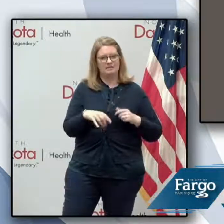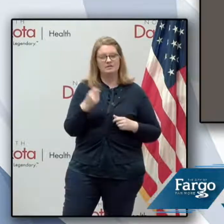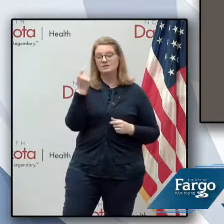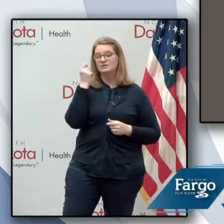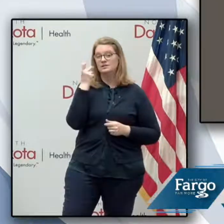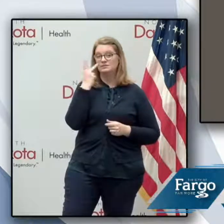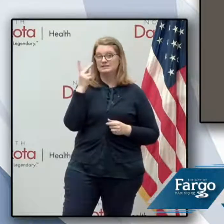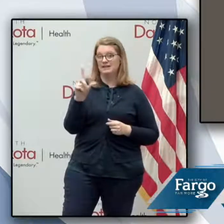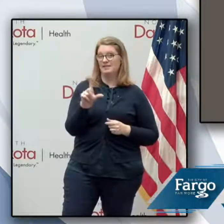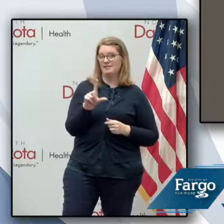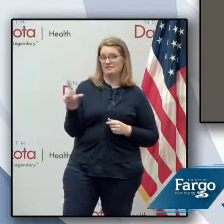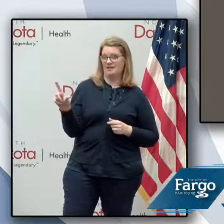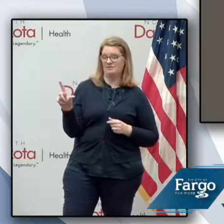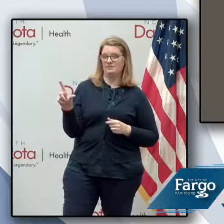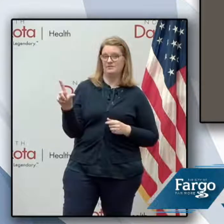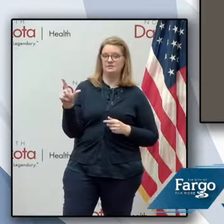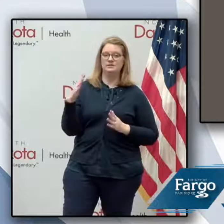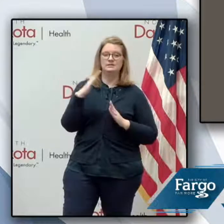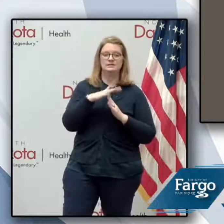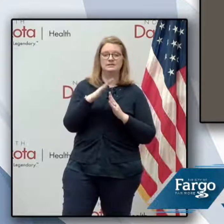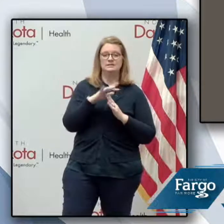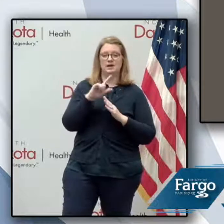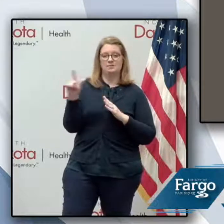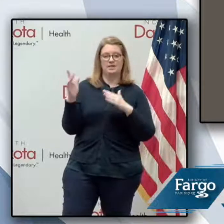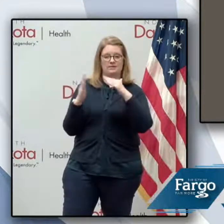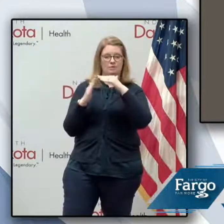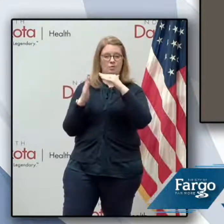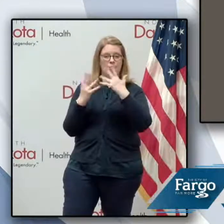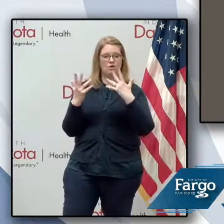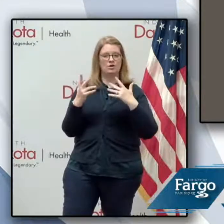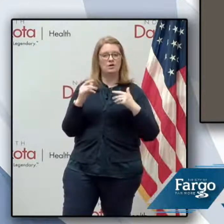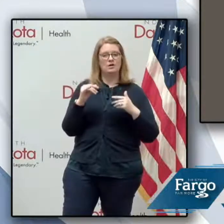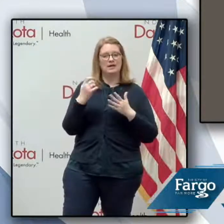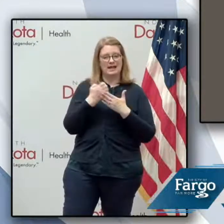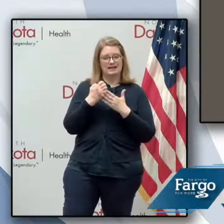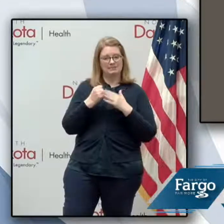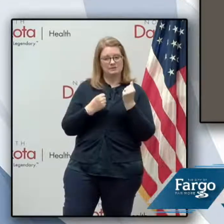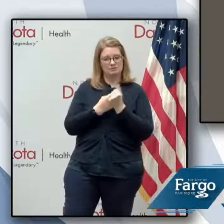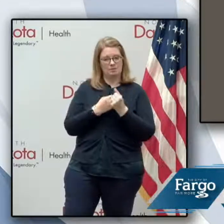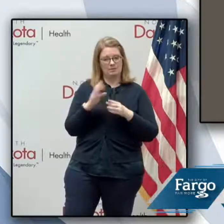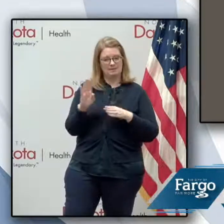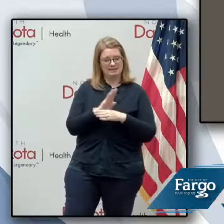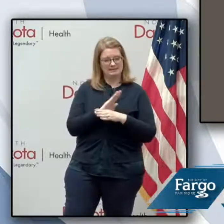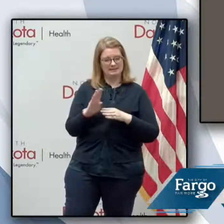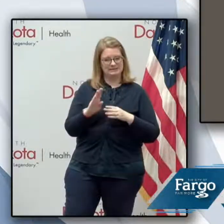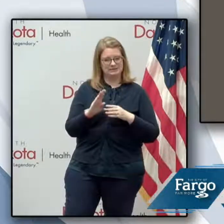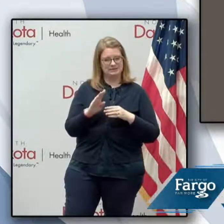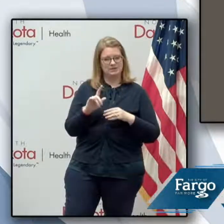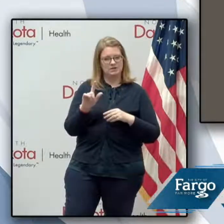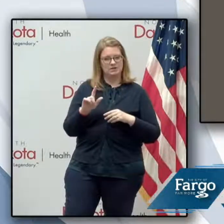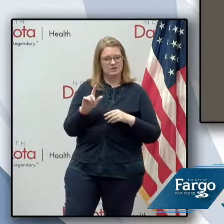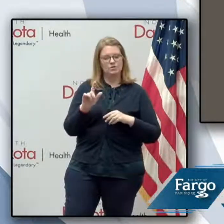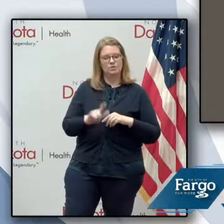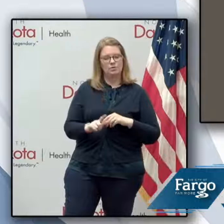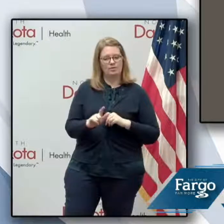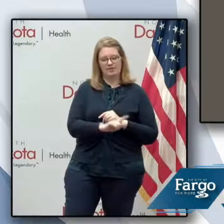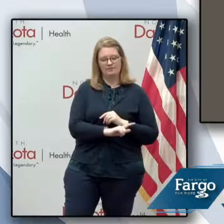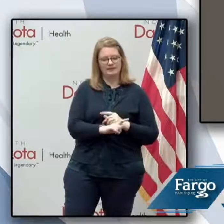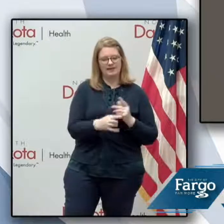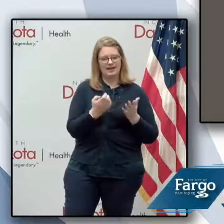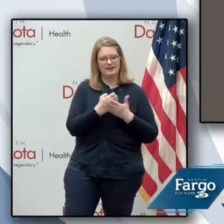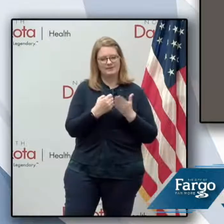this, which is the top left corner, economic support for businesses, lower left, economic support for